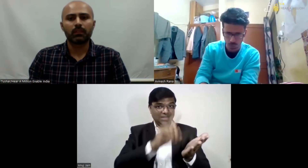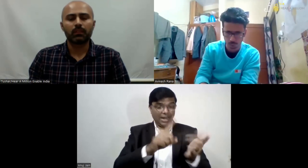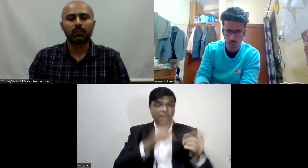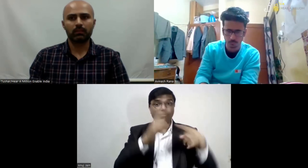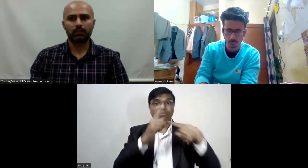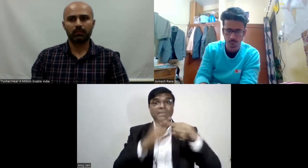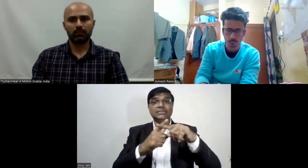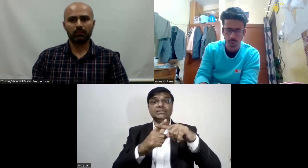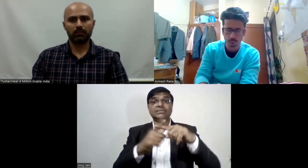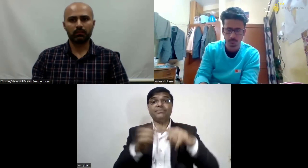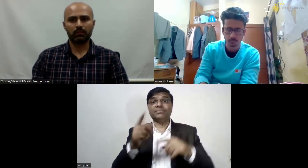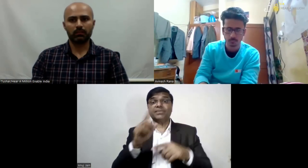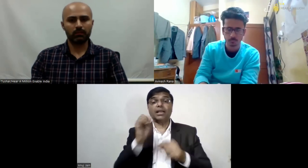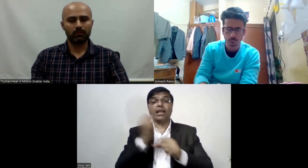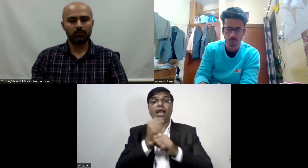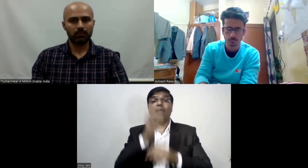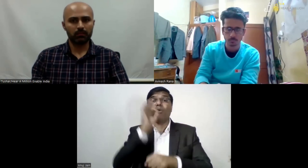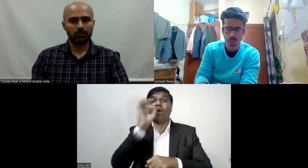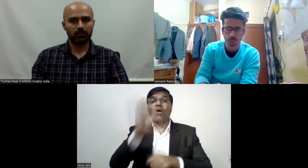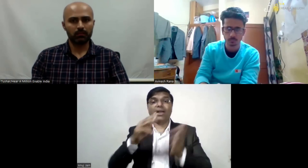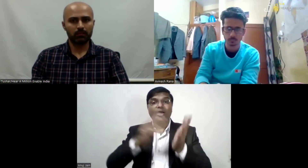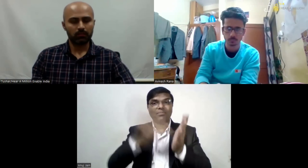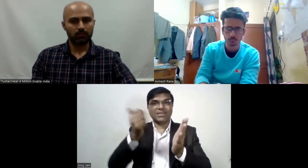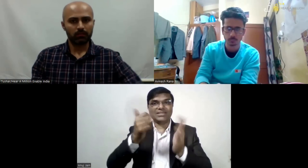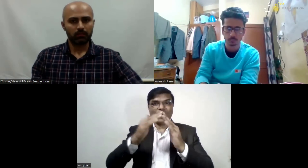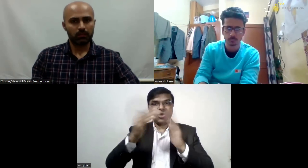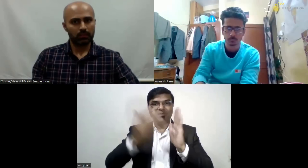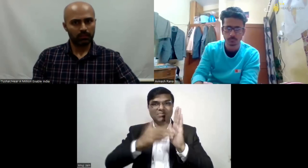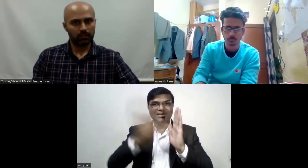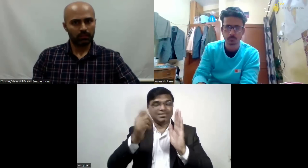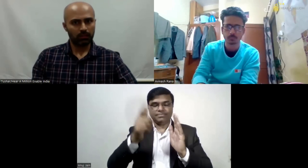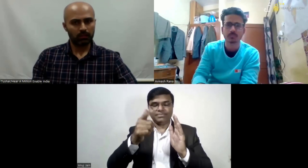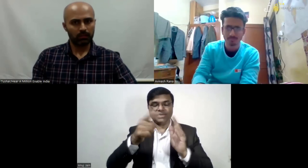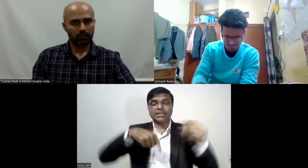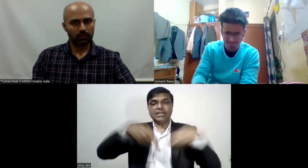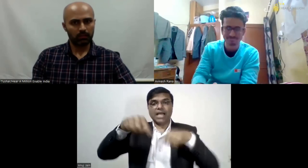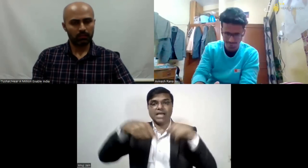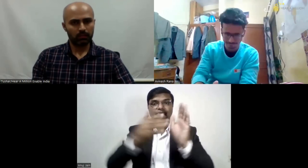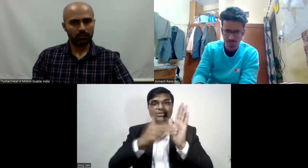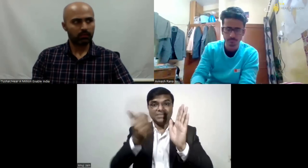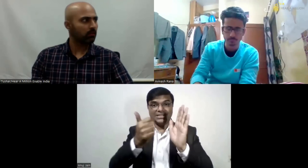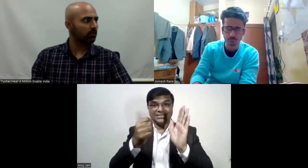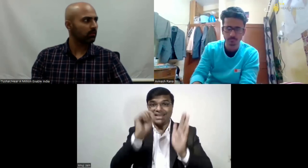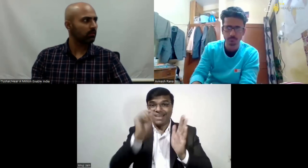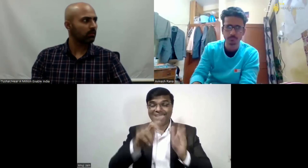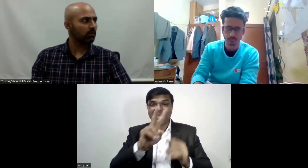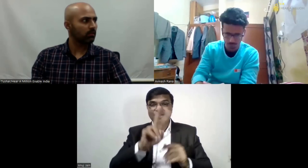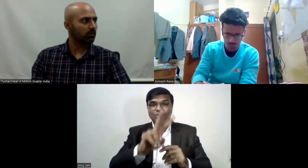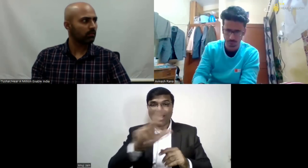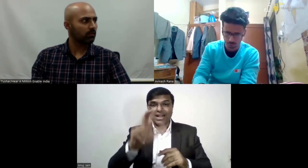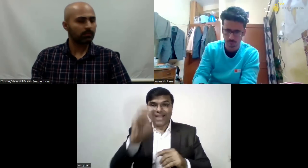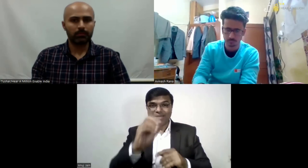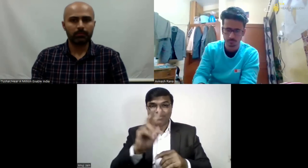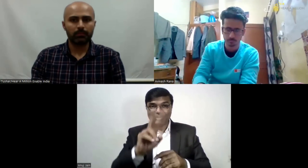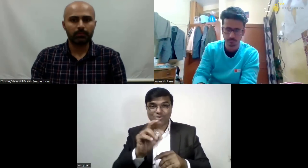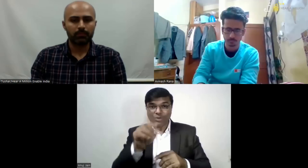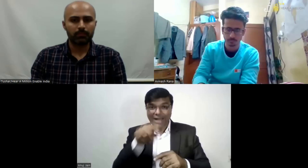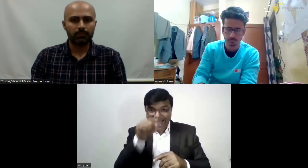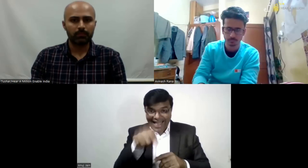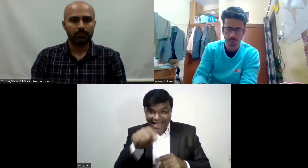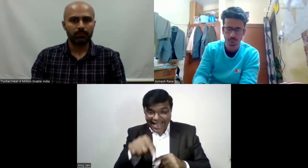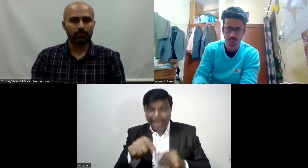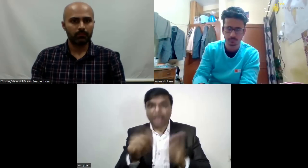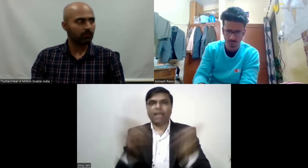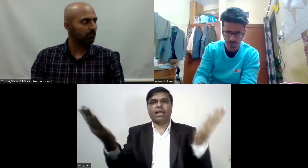to the High Court has ordered, and along with the government order, Ministry of Transport, you have to